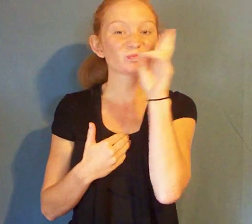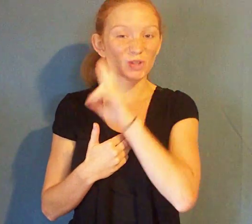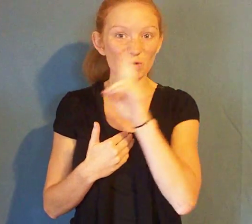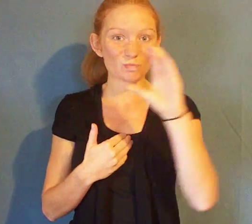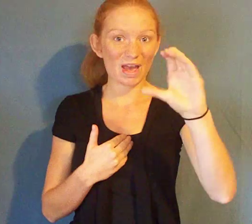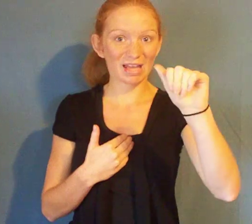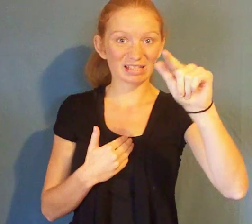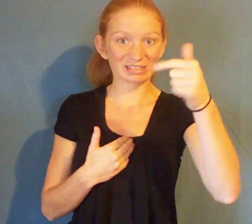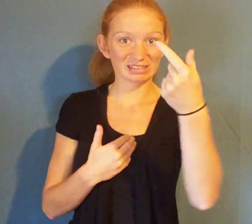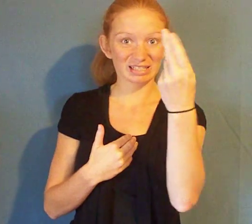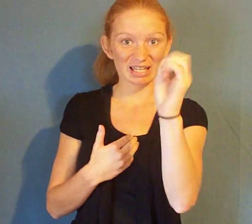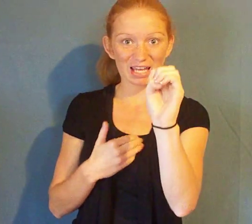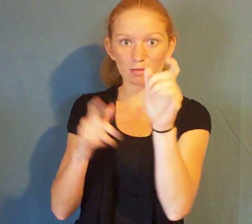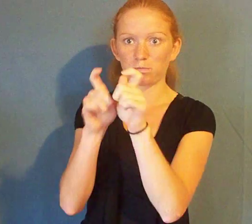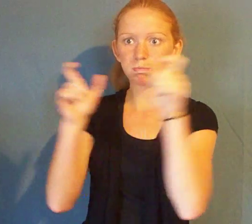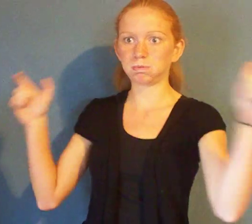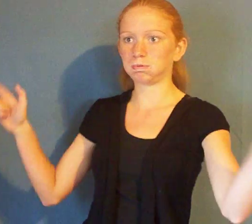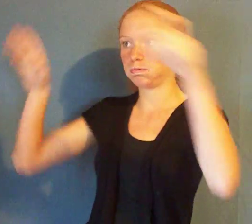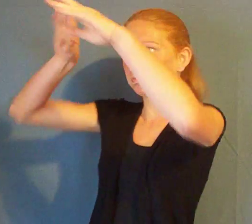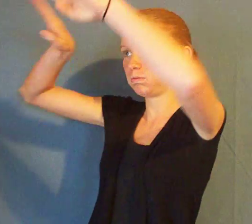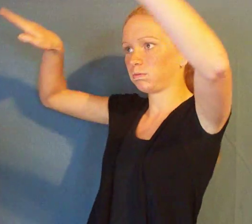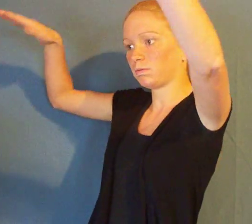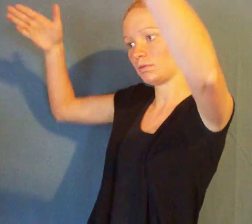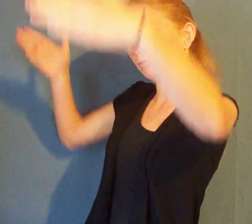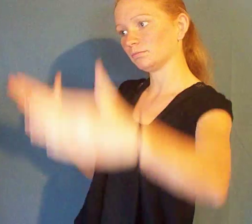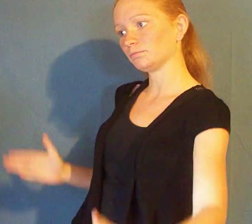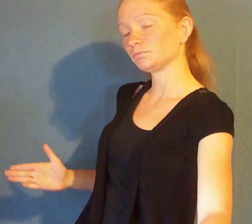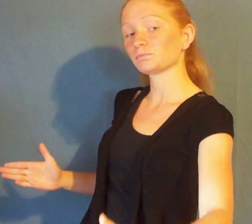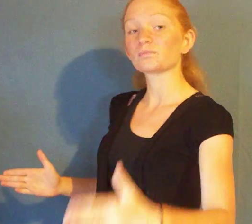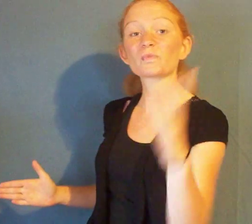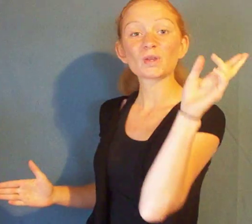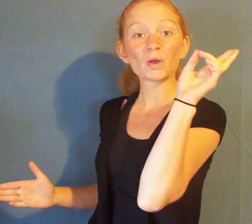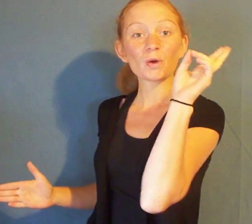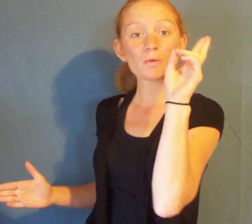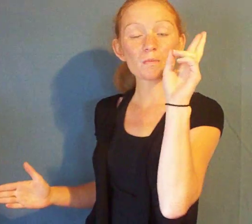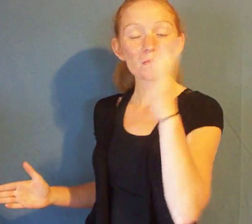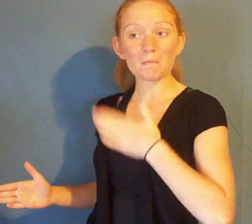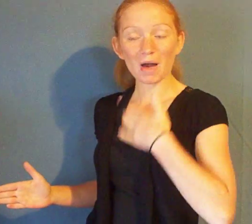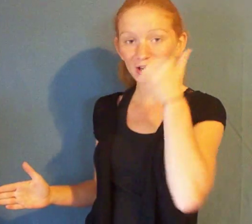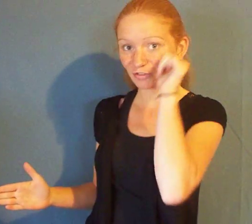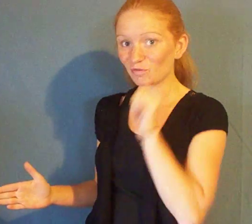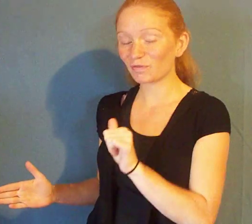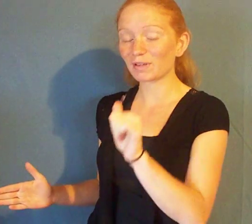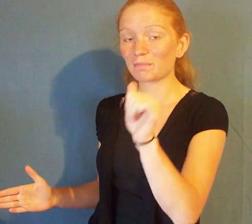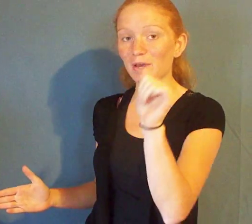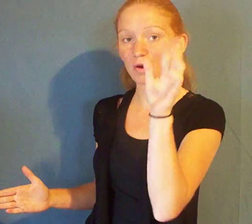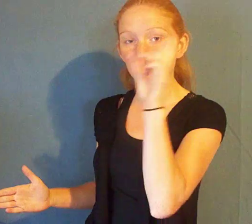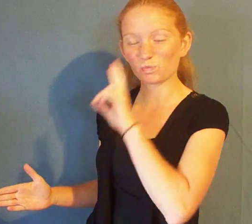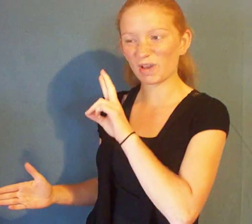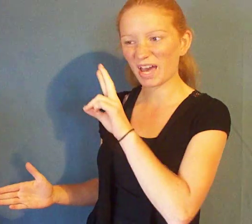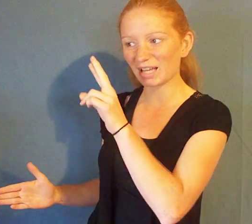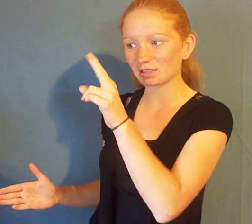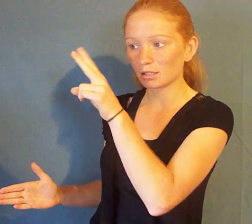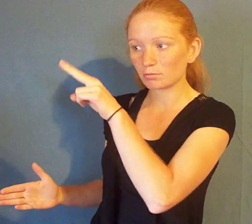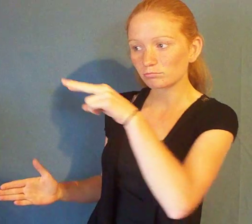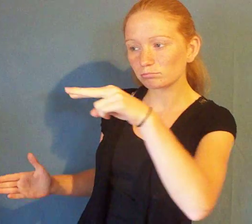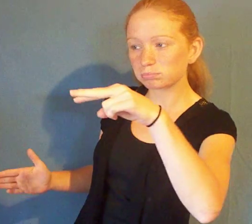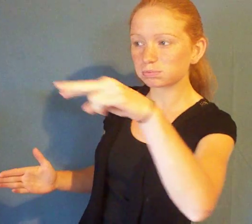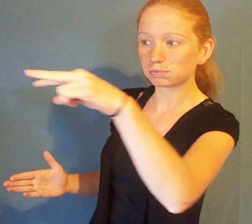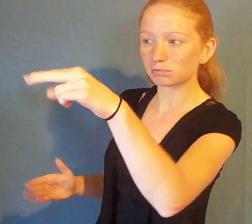down the bottom level and back in the corner, sitting like a little kid with their knees pulled up, and was giving birth. Well, I guess she had been doing